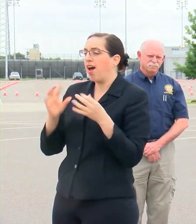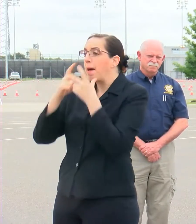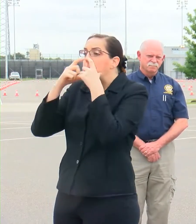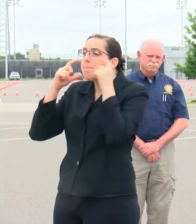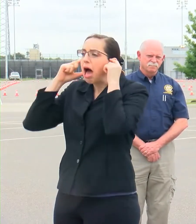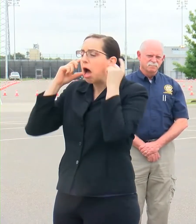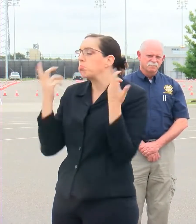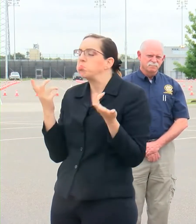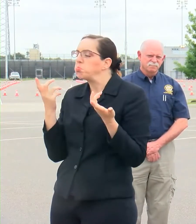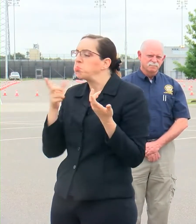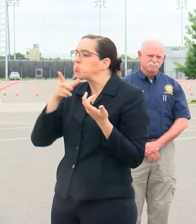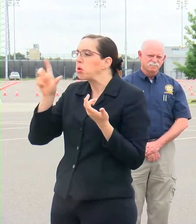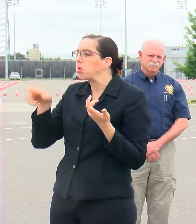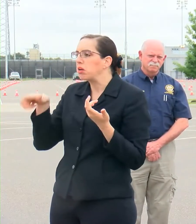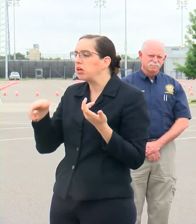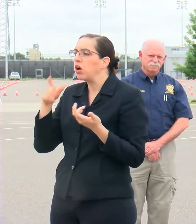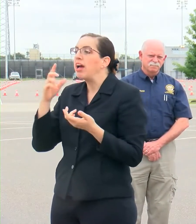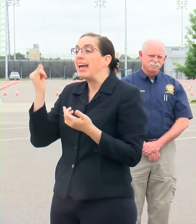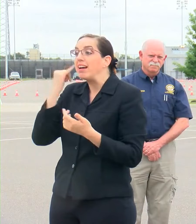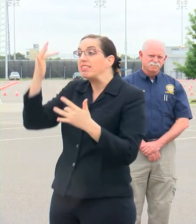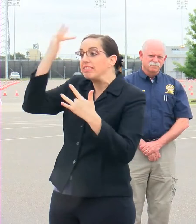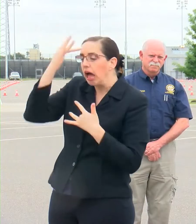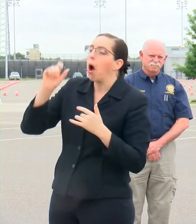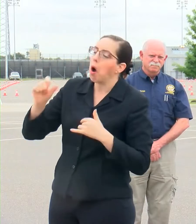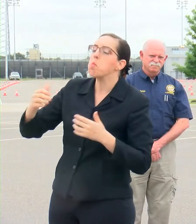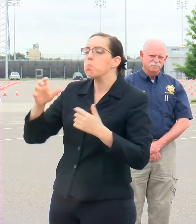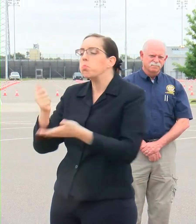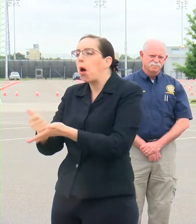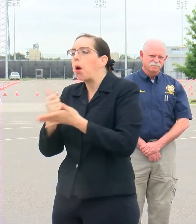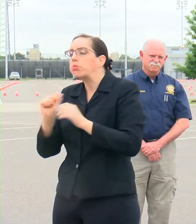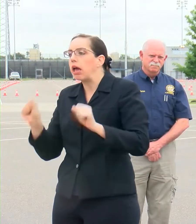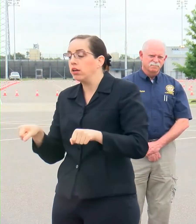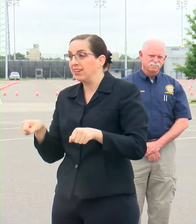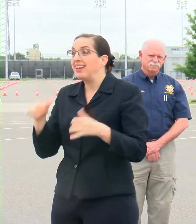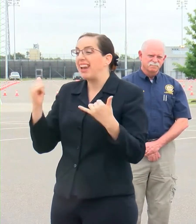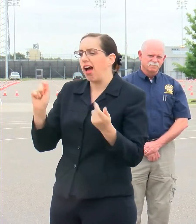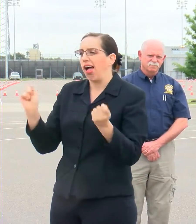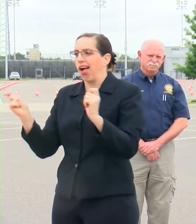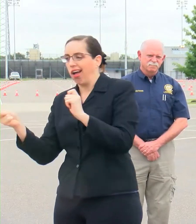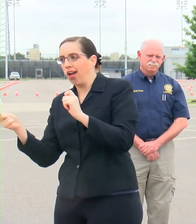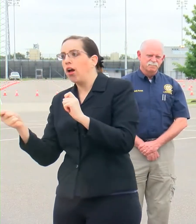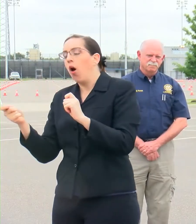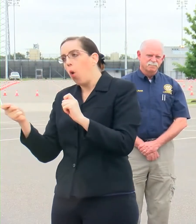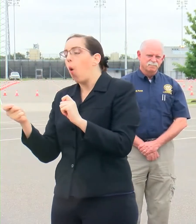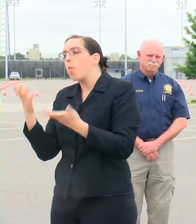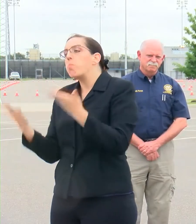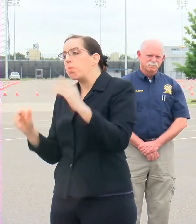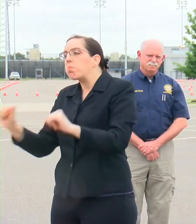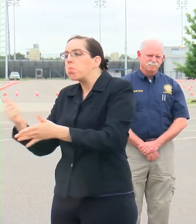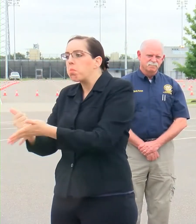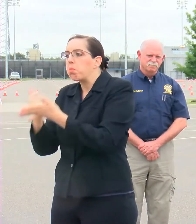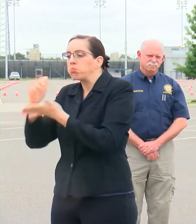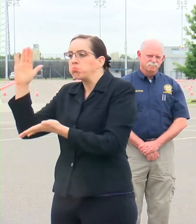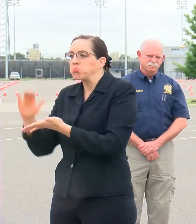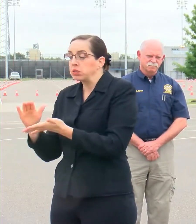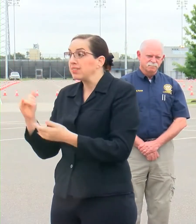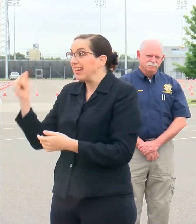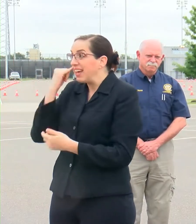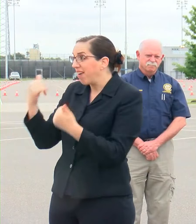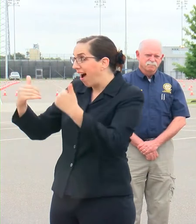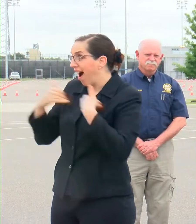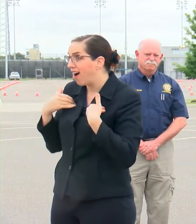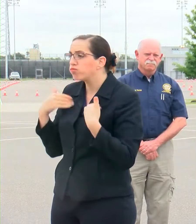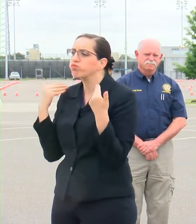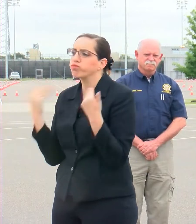were not helpful except to those who are already sick. Now it seems to be they're saying that it may be helpful. So basically, I say to people, if you have them,